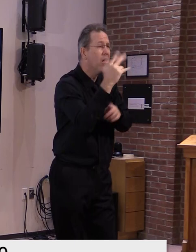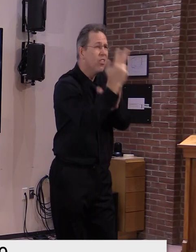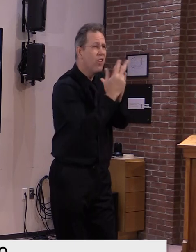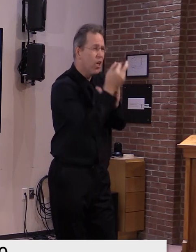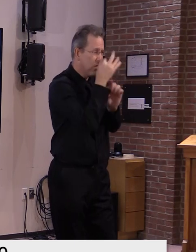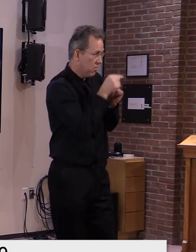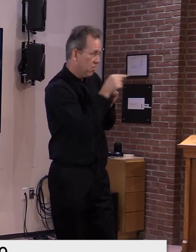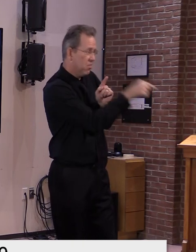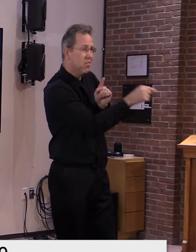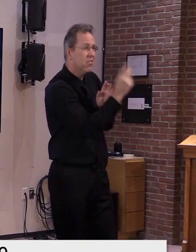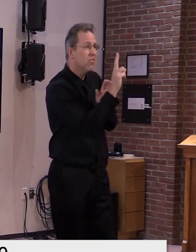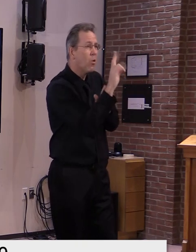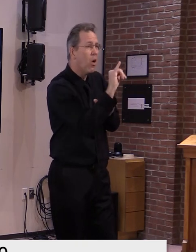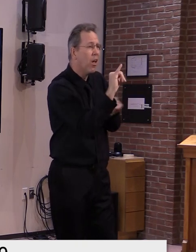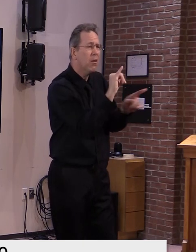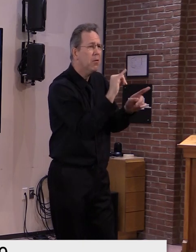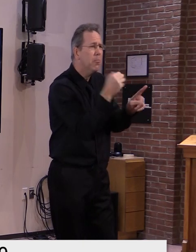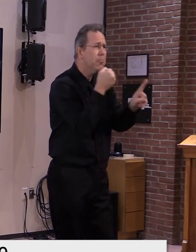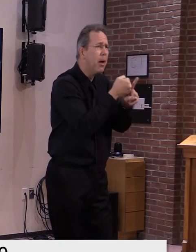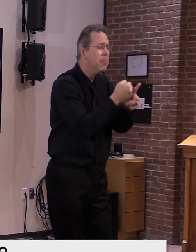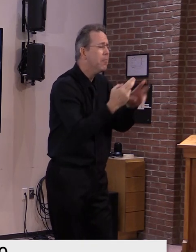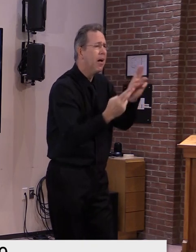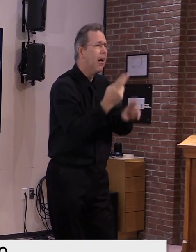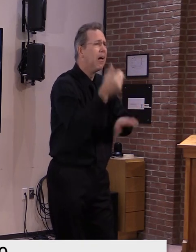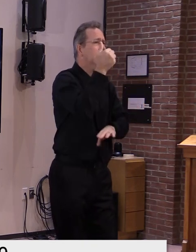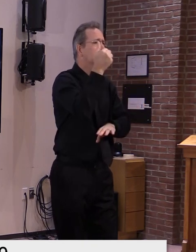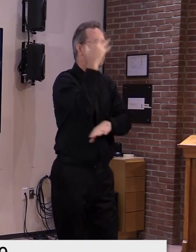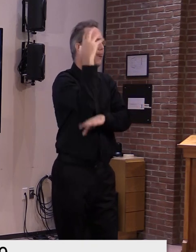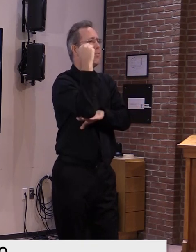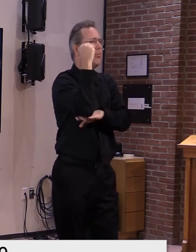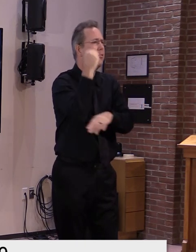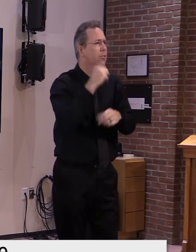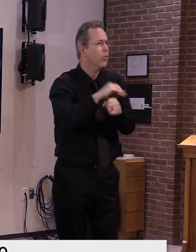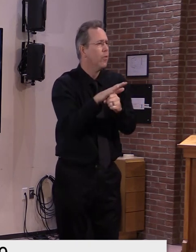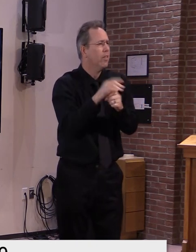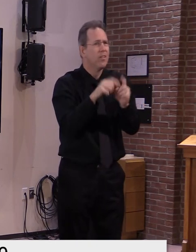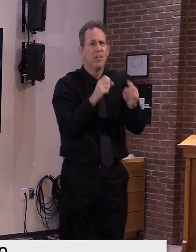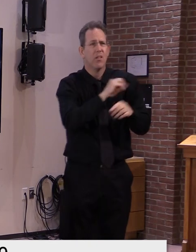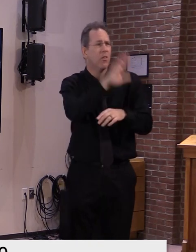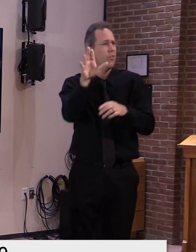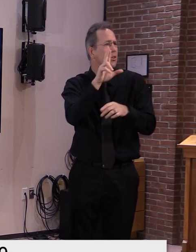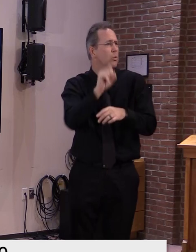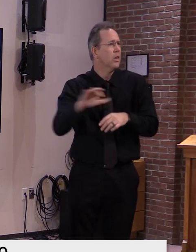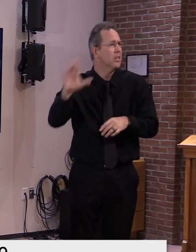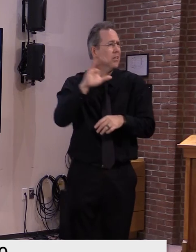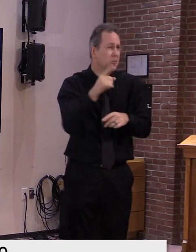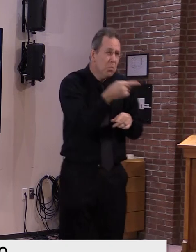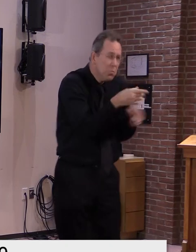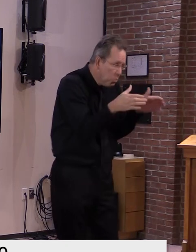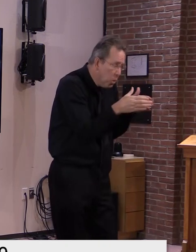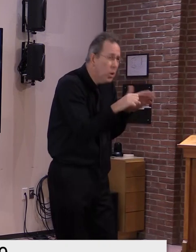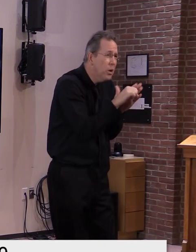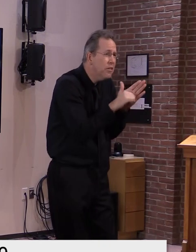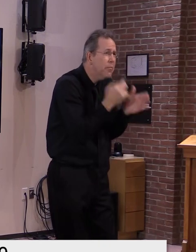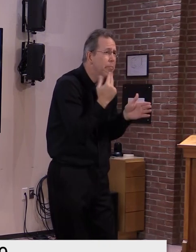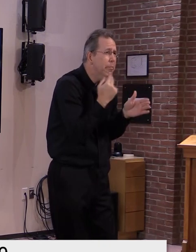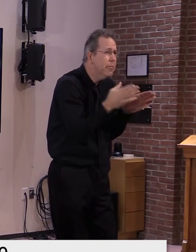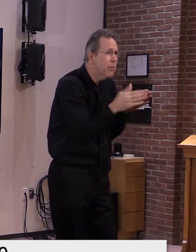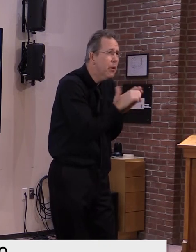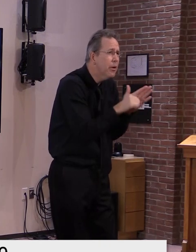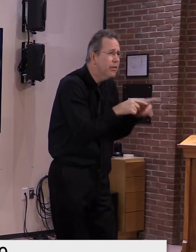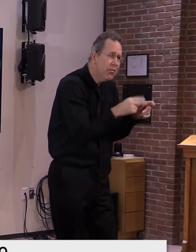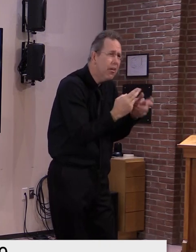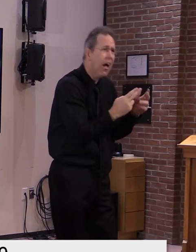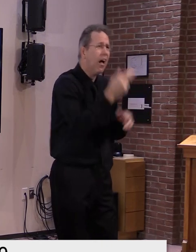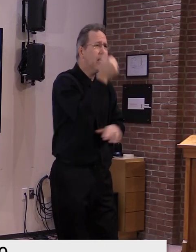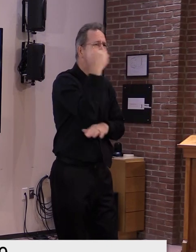here, has the highest rate of daily cases in the country, surpassing the Midwest hotspots.